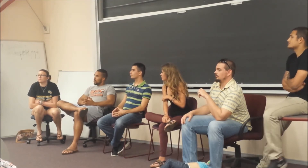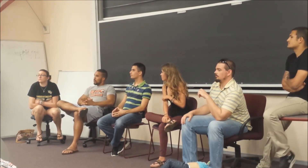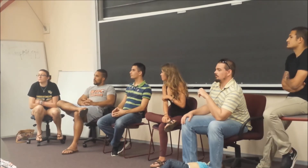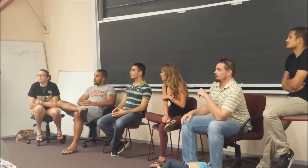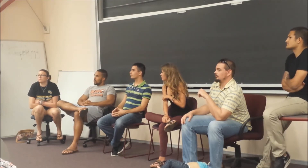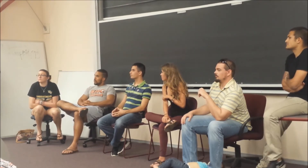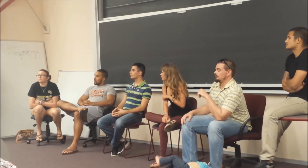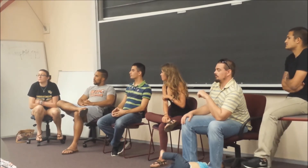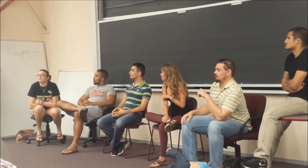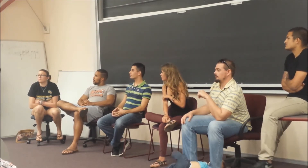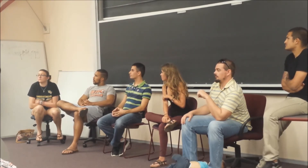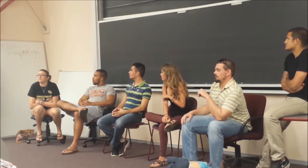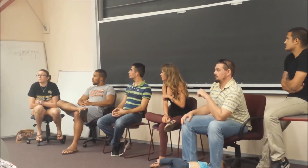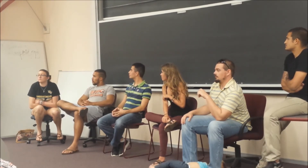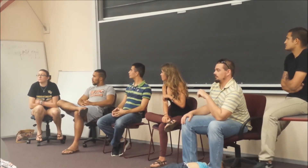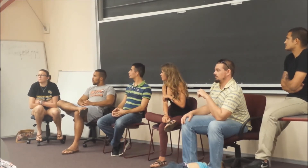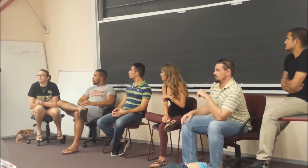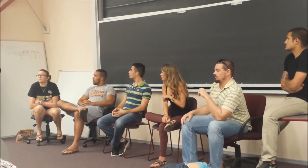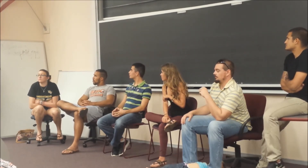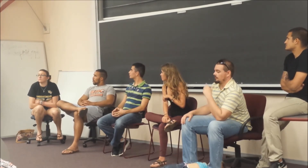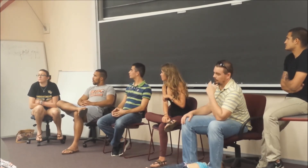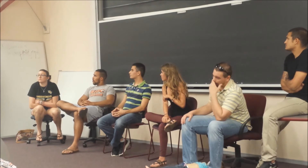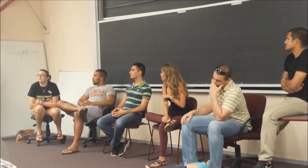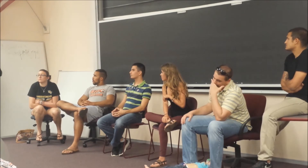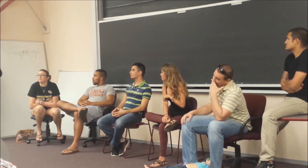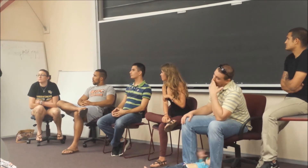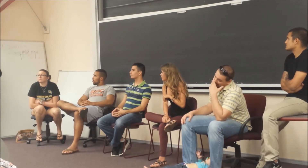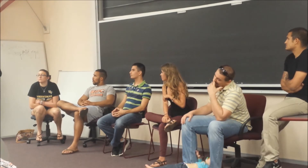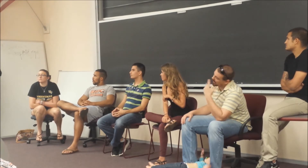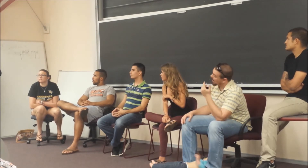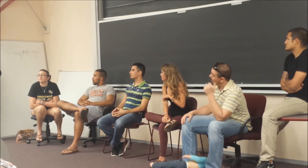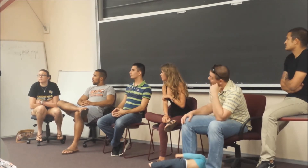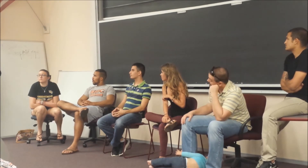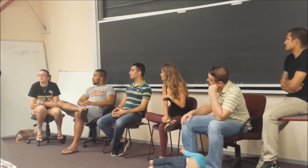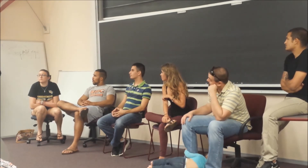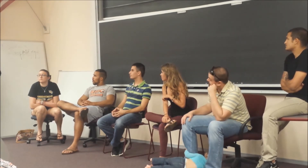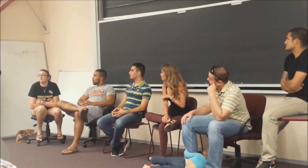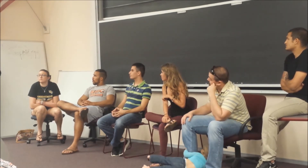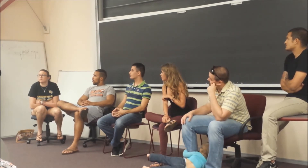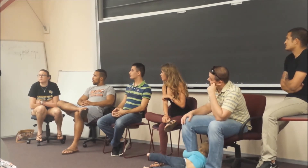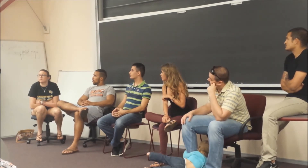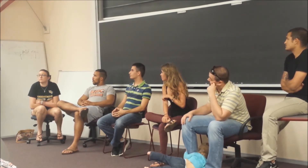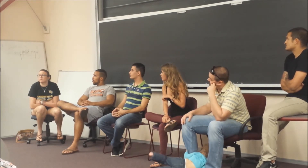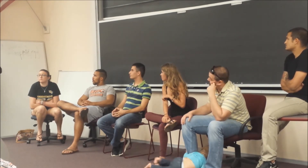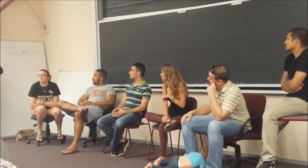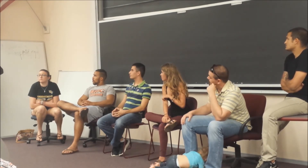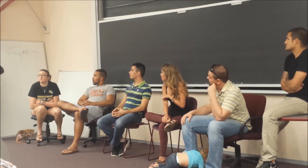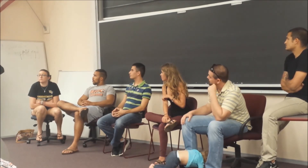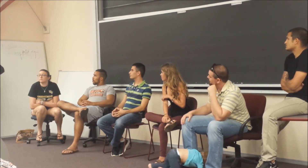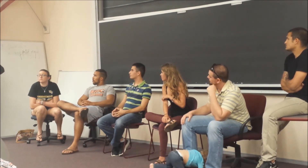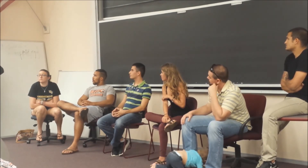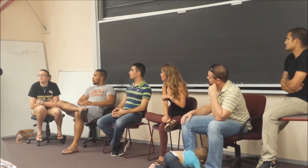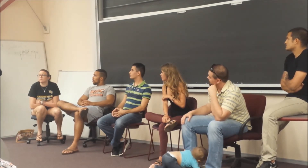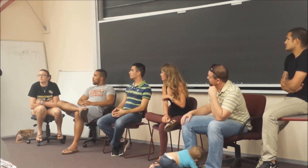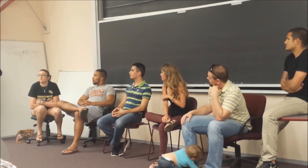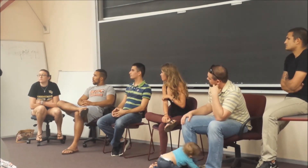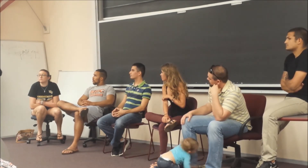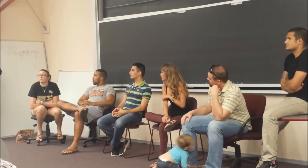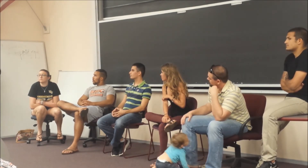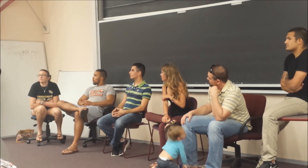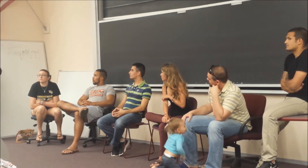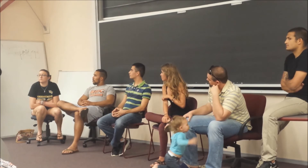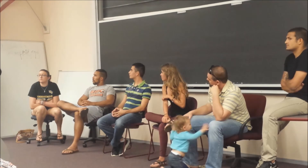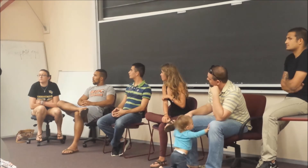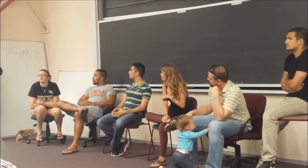light-driven, some type of visual recognition, and not so much auditory for hearing. So she can